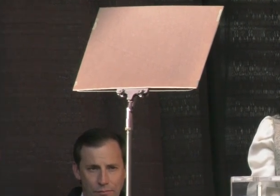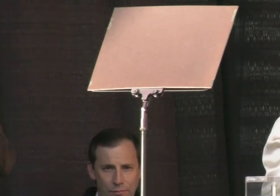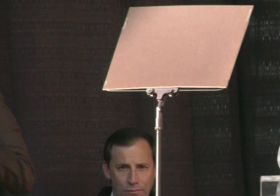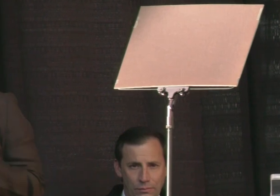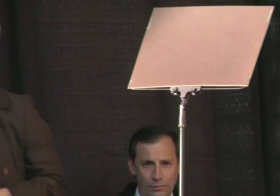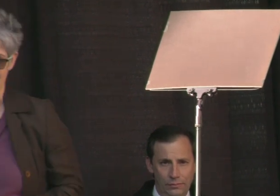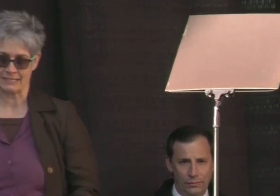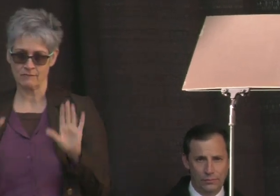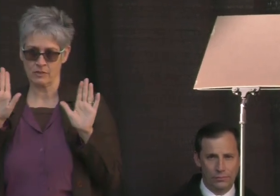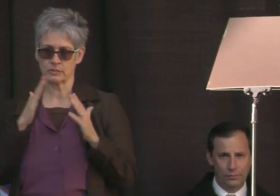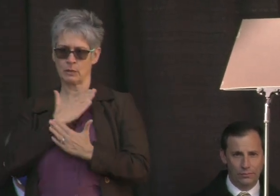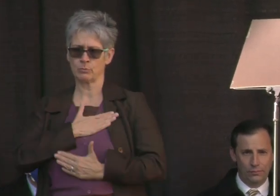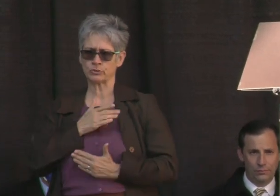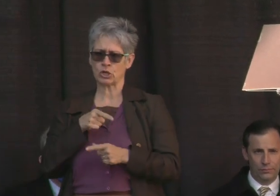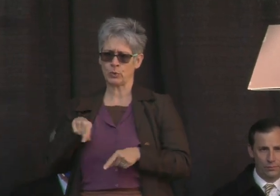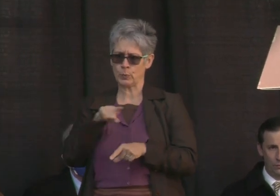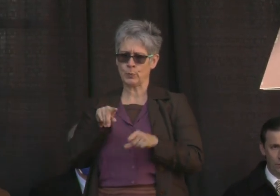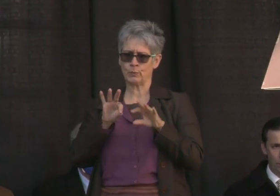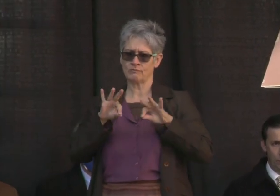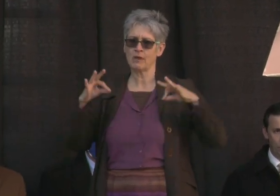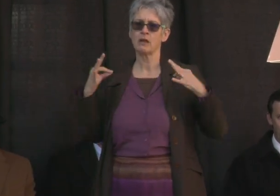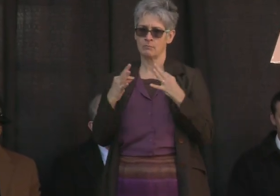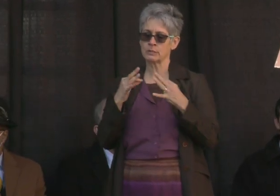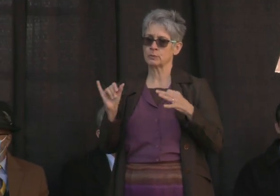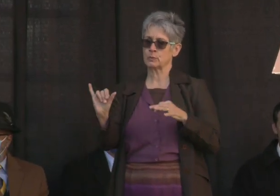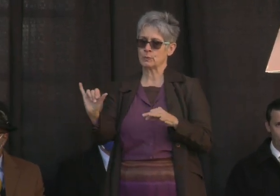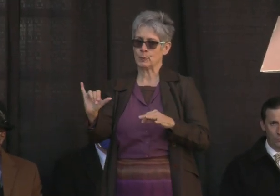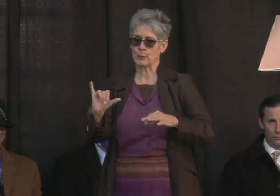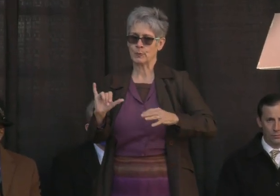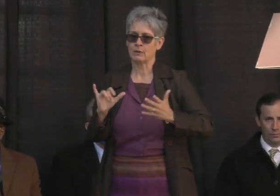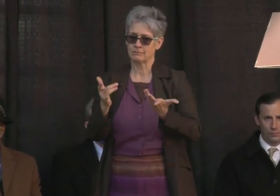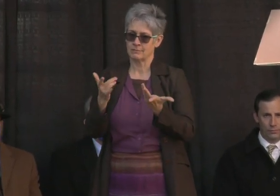you on behalf of the City of Columbia staff.